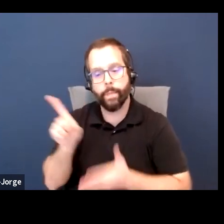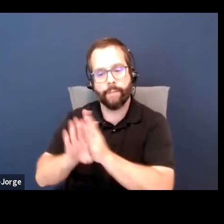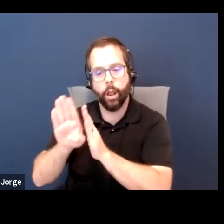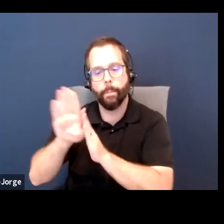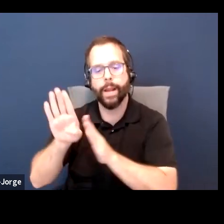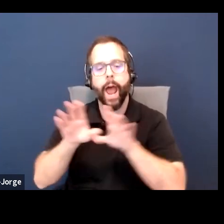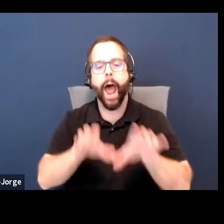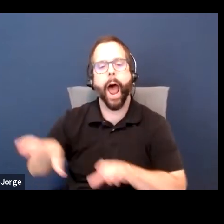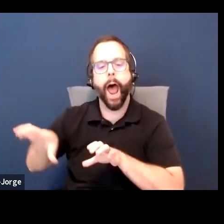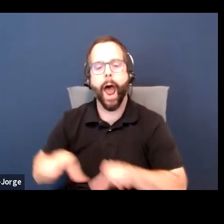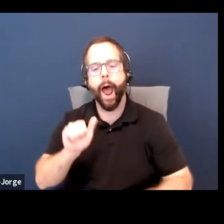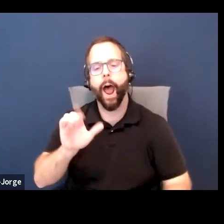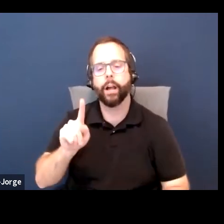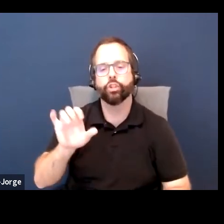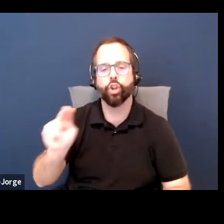service agreement.